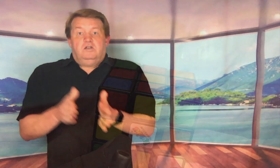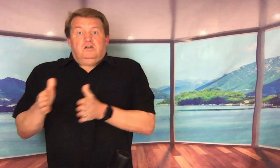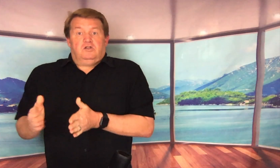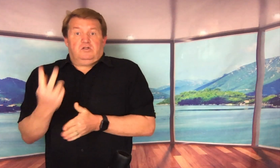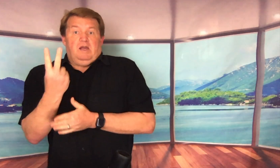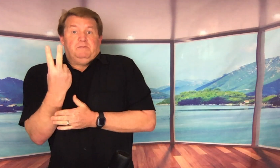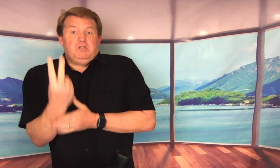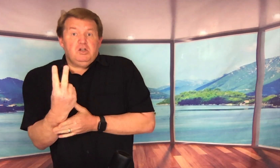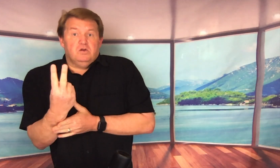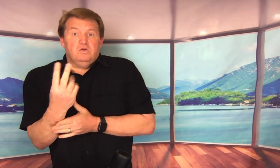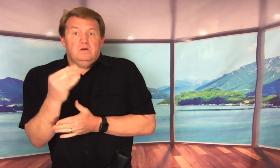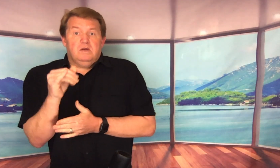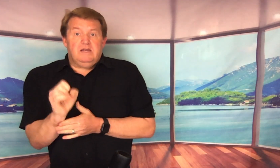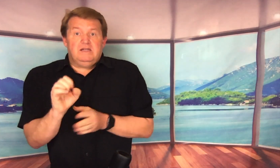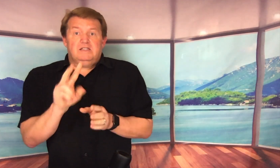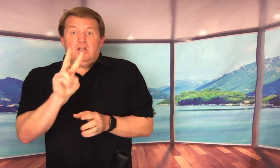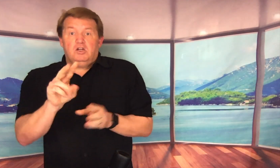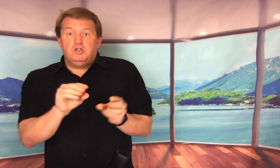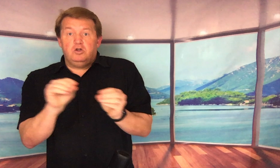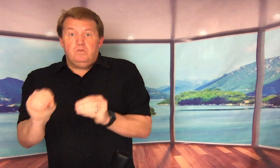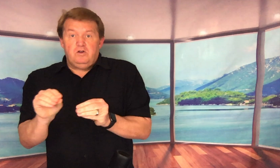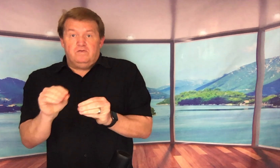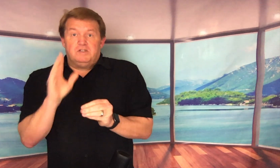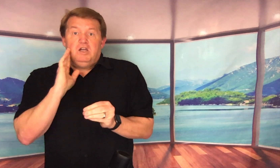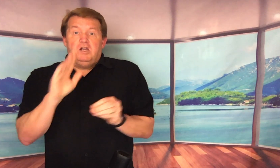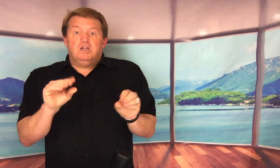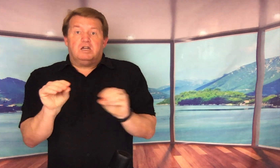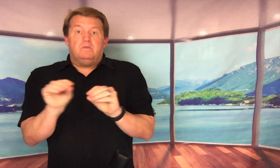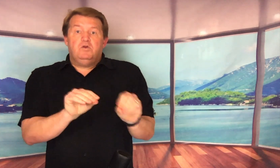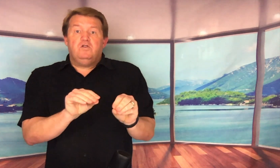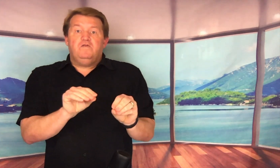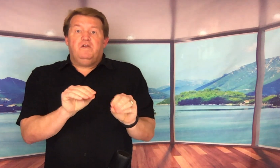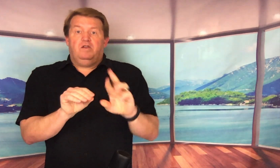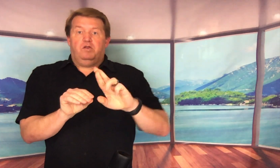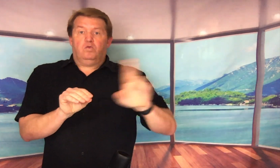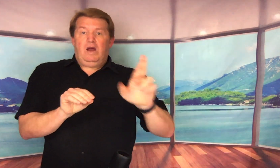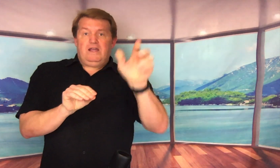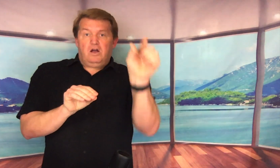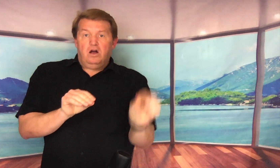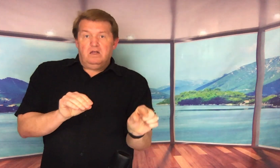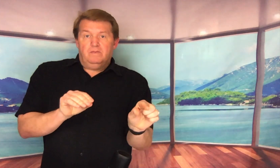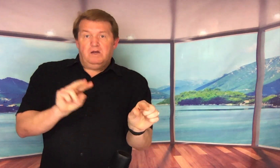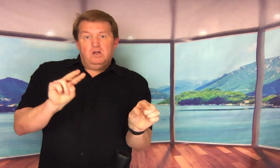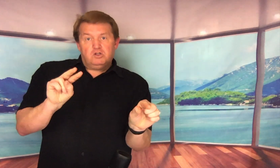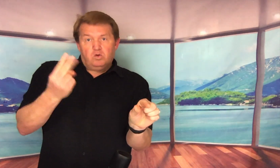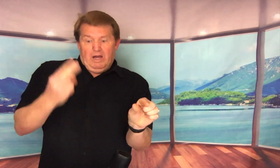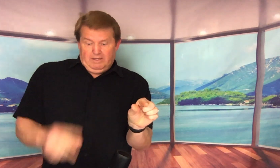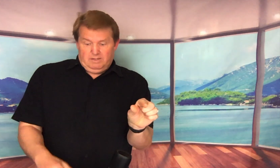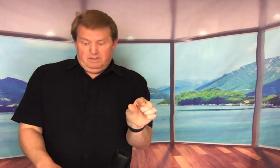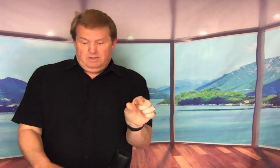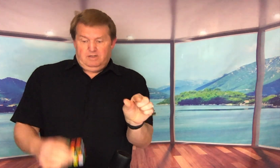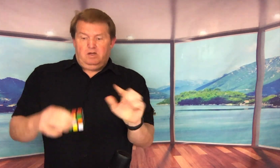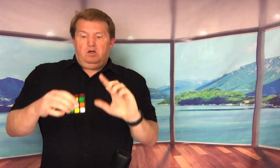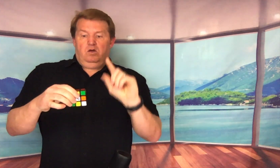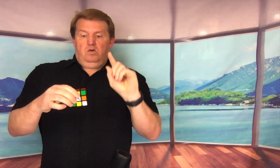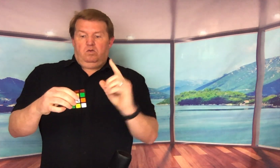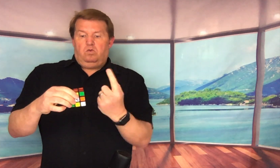So step 2 is 2 moves. You're going to move the right column twice.